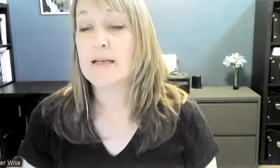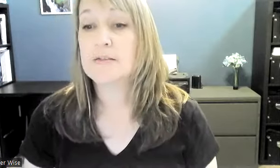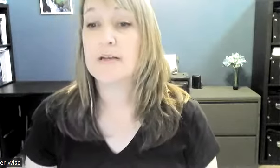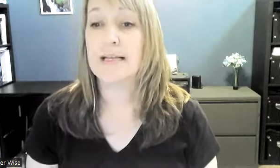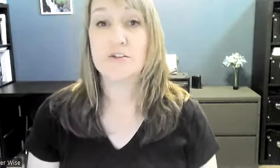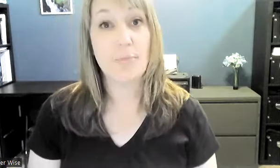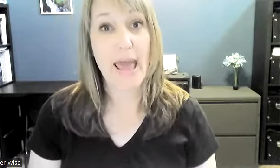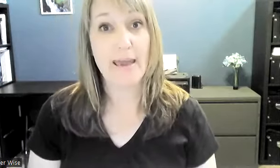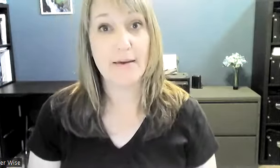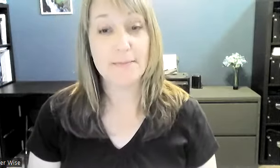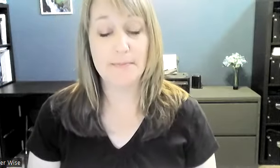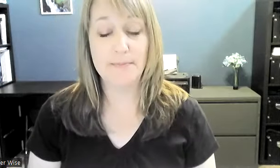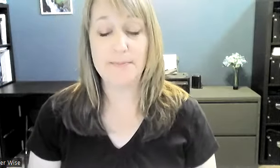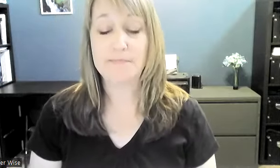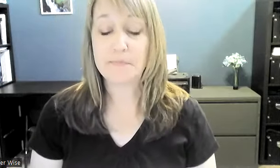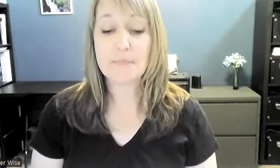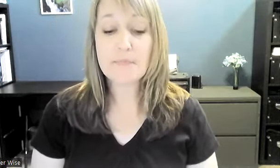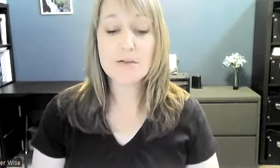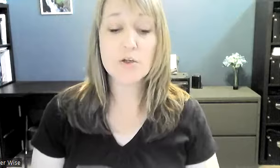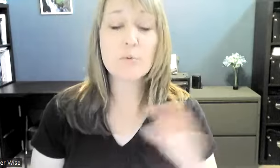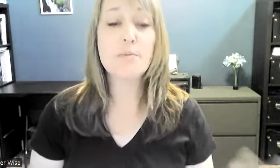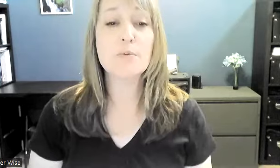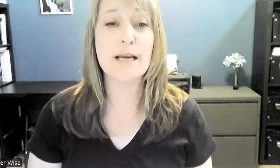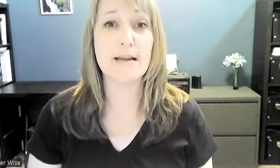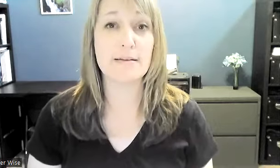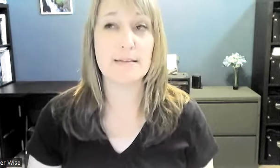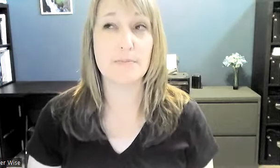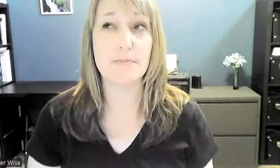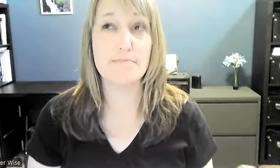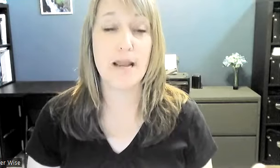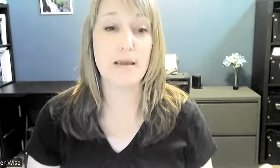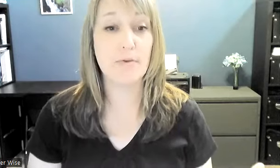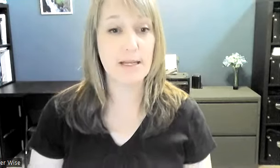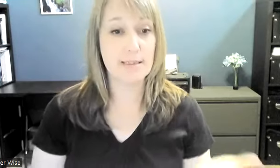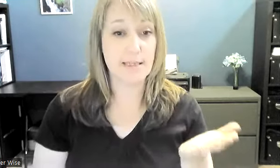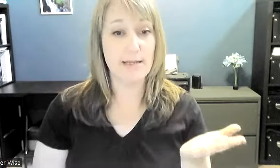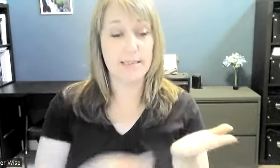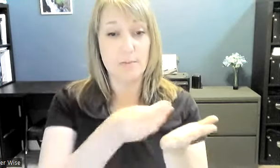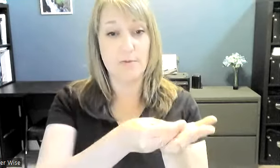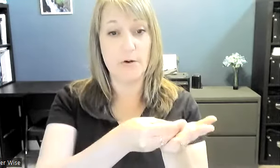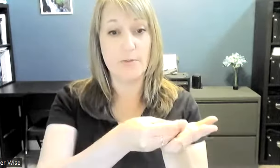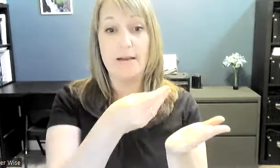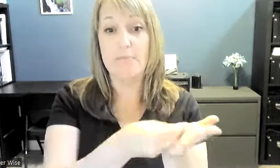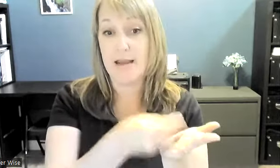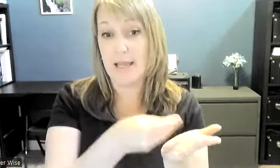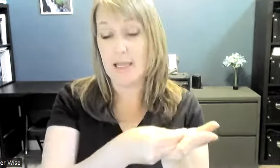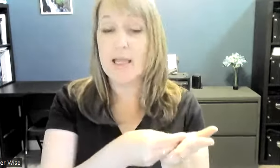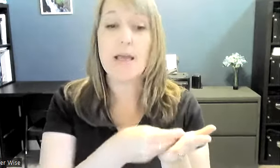The next one is to pay. So you remember we had some money related signs here before. We had money